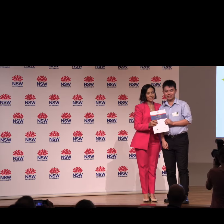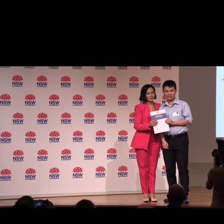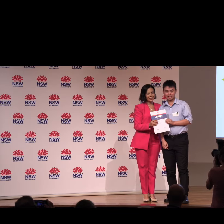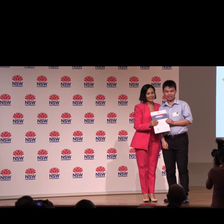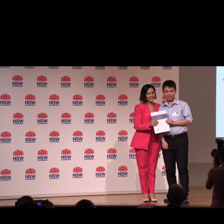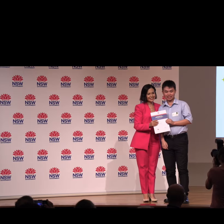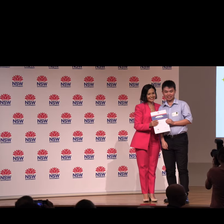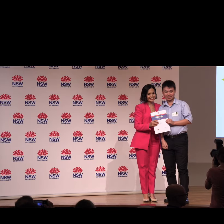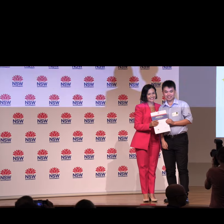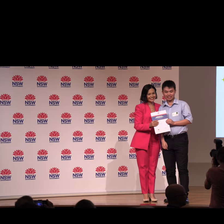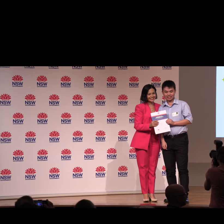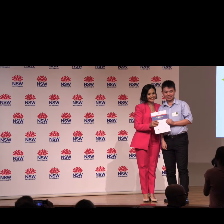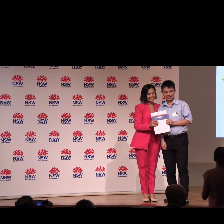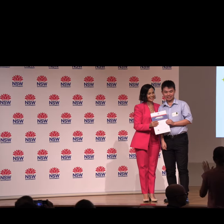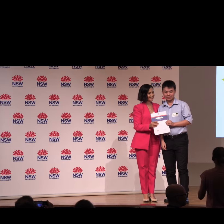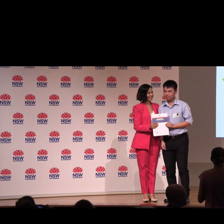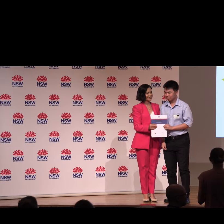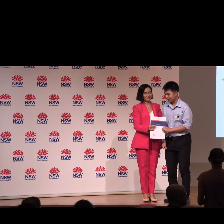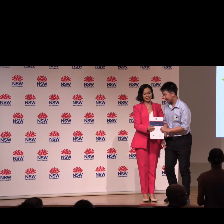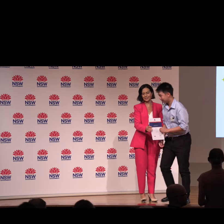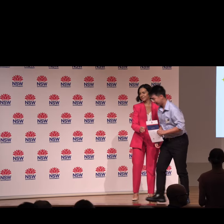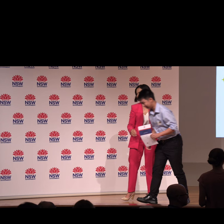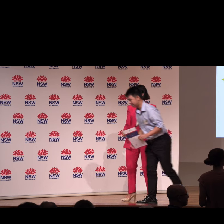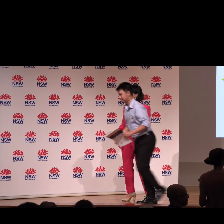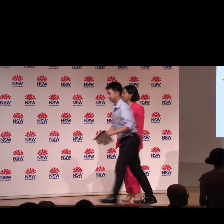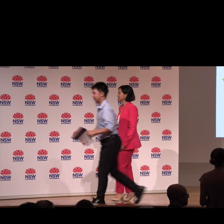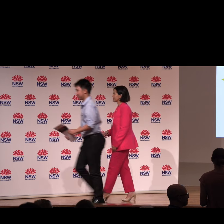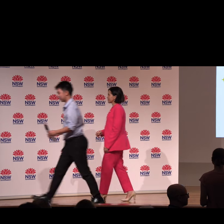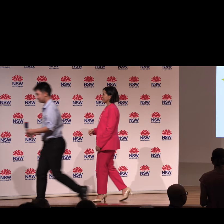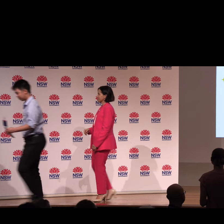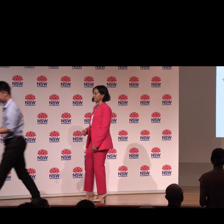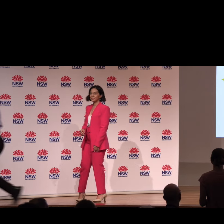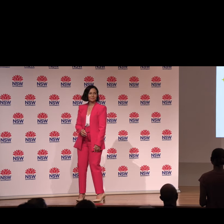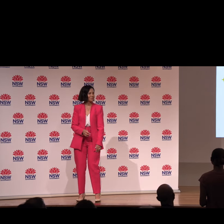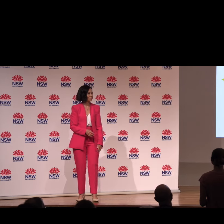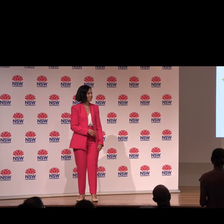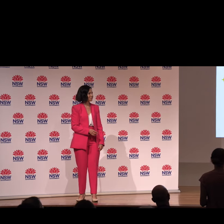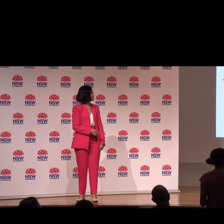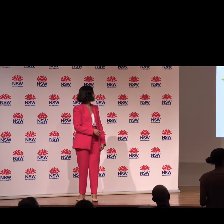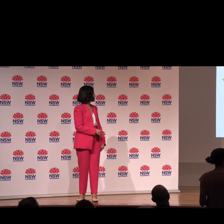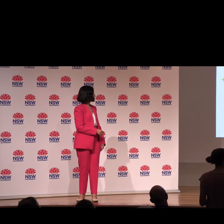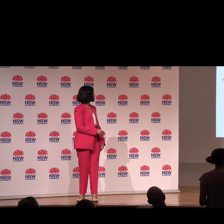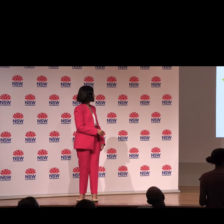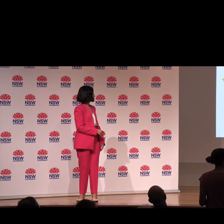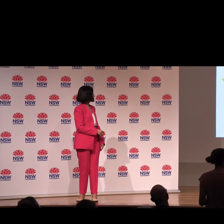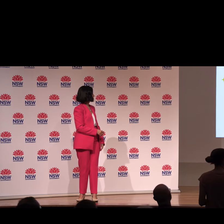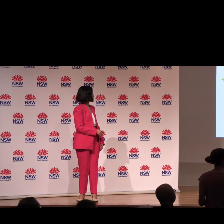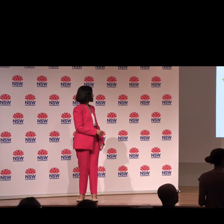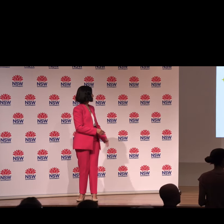And in Classical Hebrew continuers and Classical Hebrew extension, Hillel Eisenberg, Kesser Torah